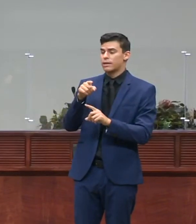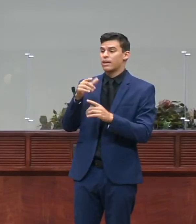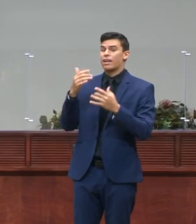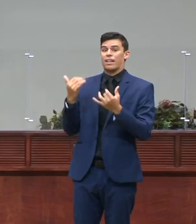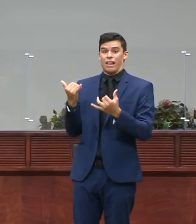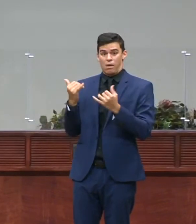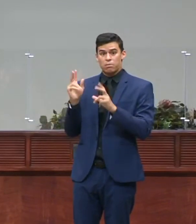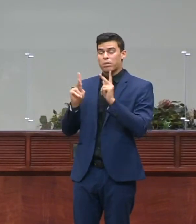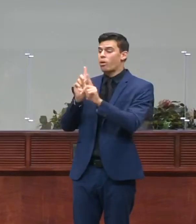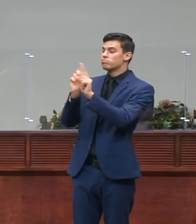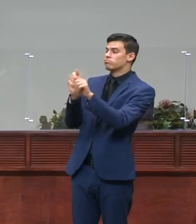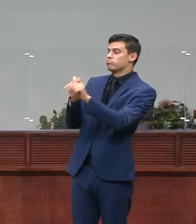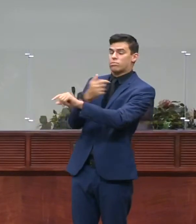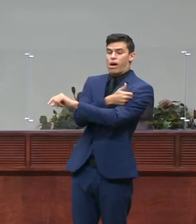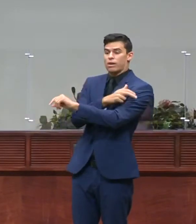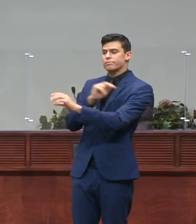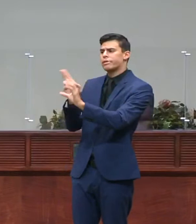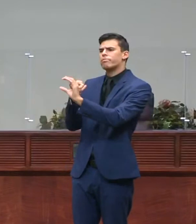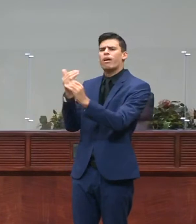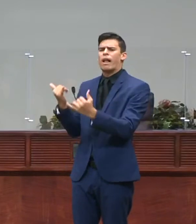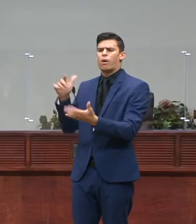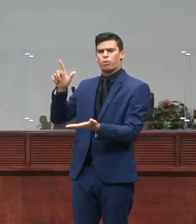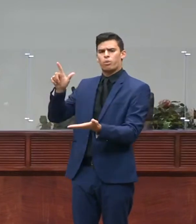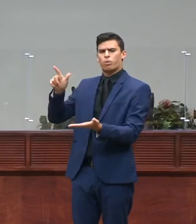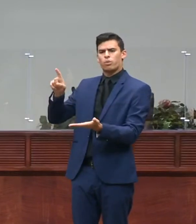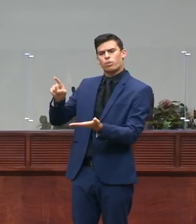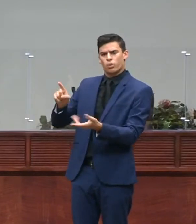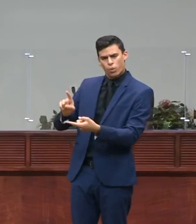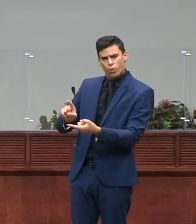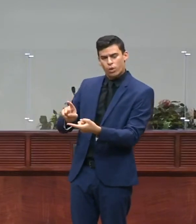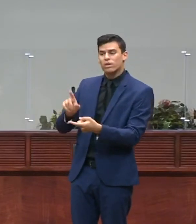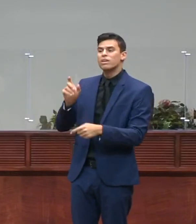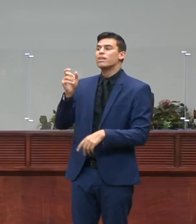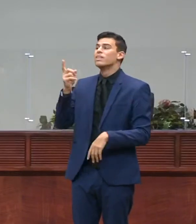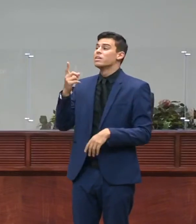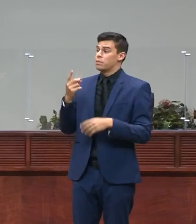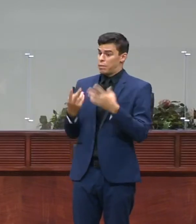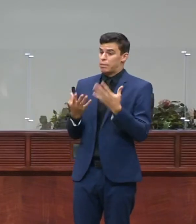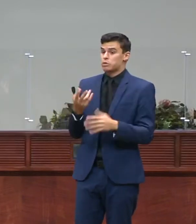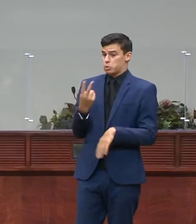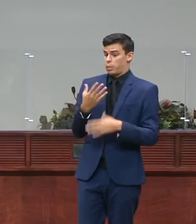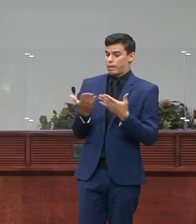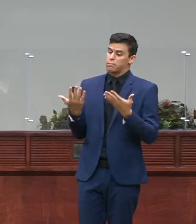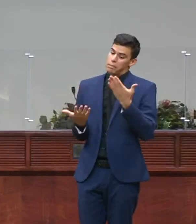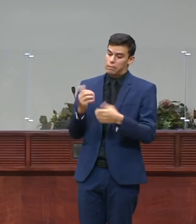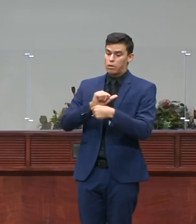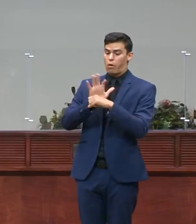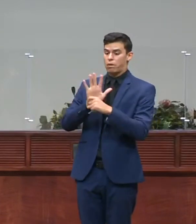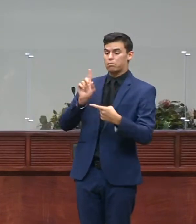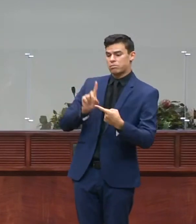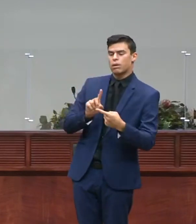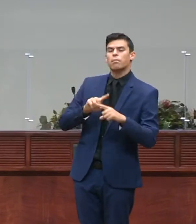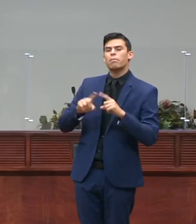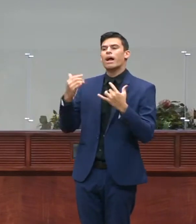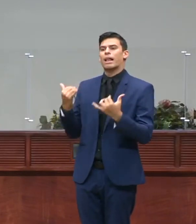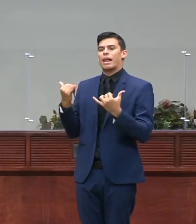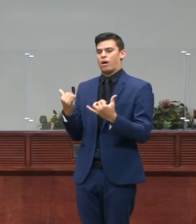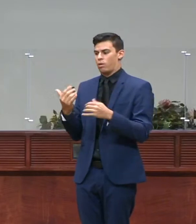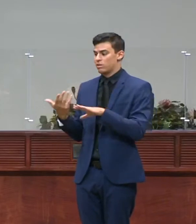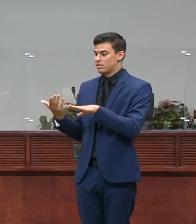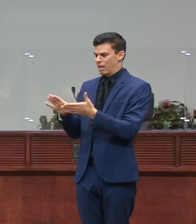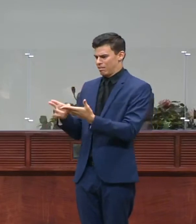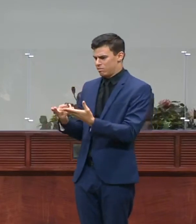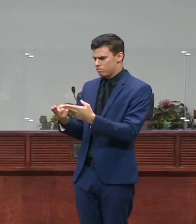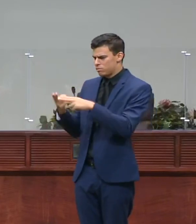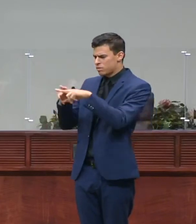hospitalizations could be attributed to two things: a decrease in cases, but also an increase in deaths. Can you elaborate more on that?